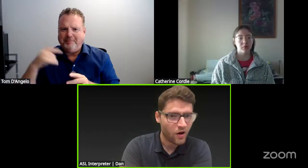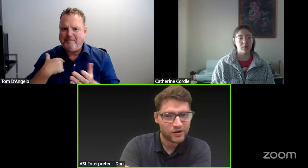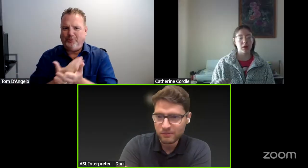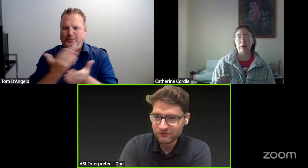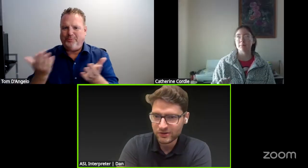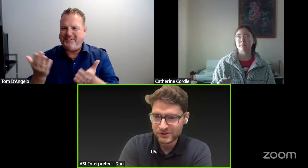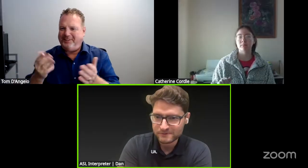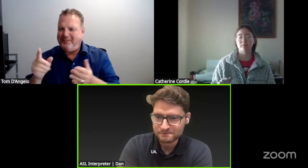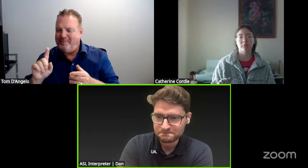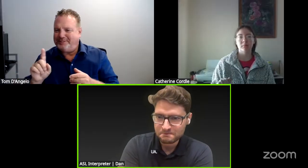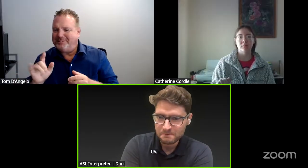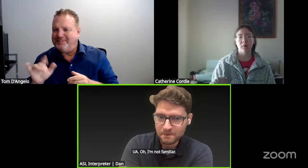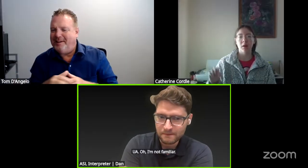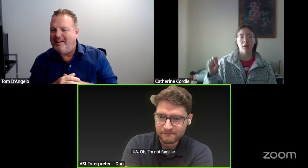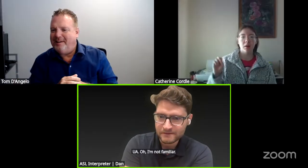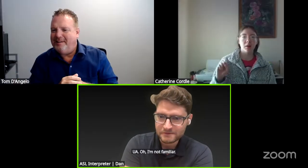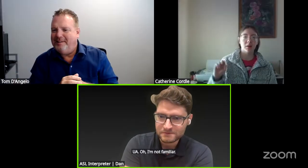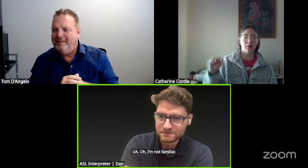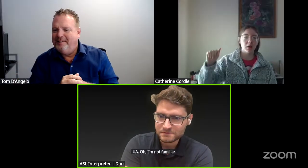UA. Oh, I'm not familiar.